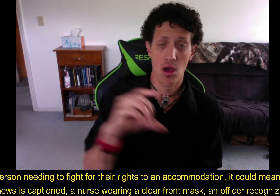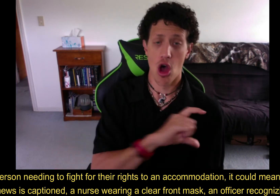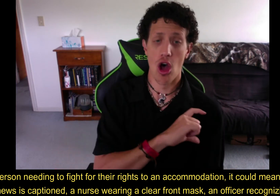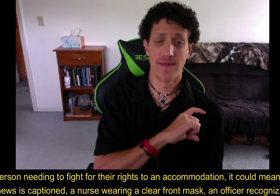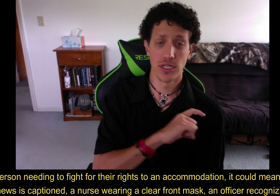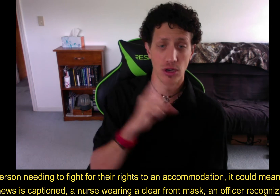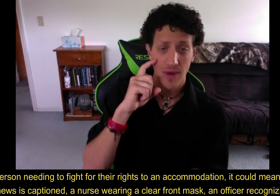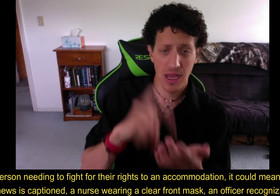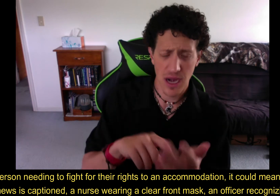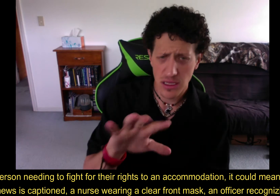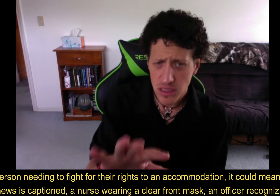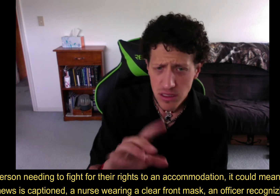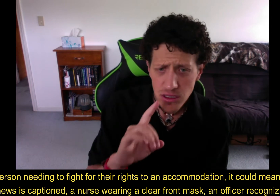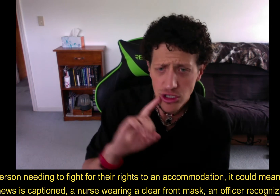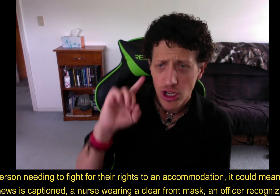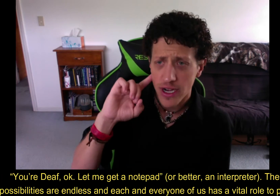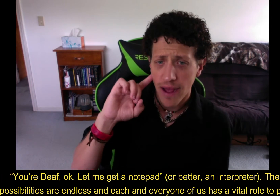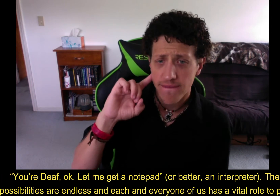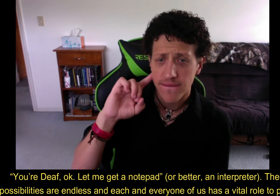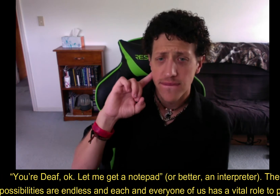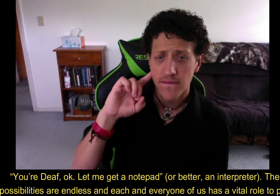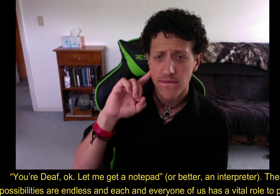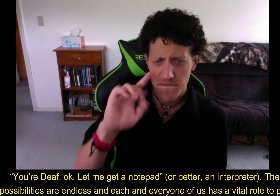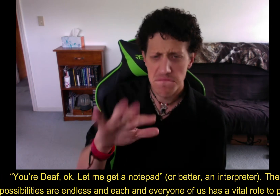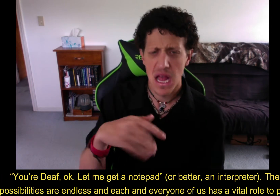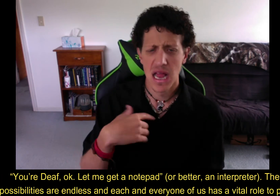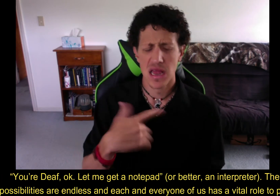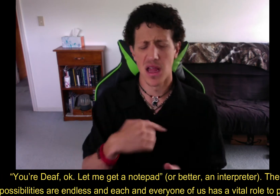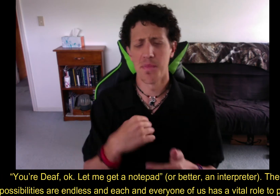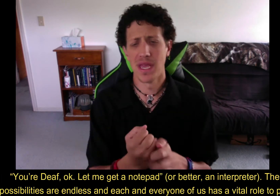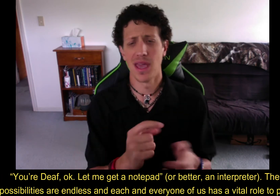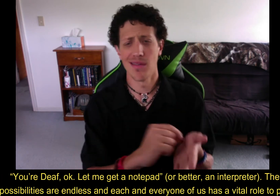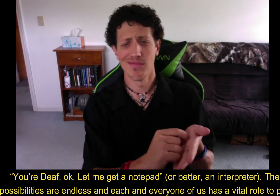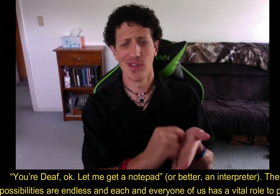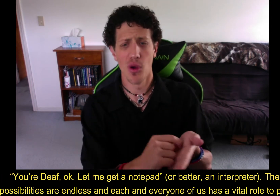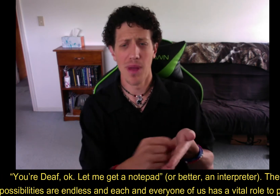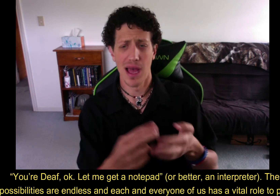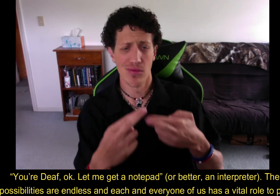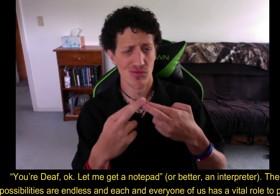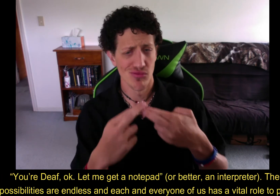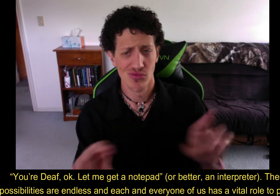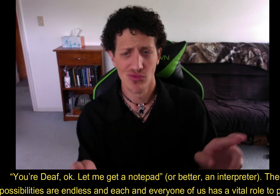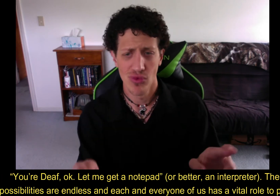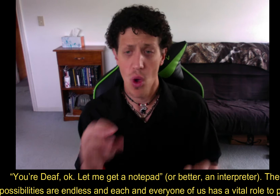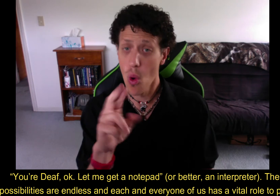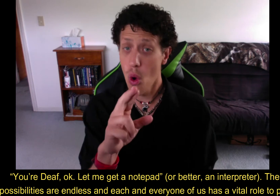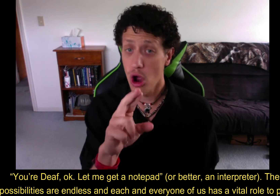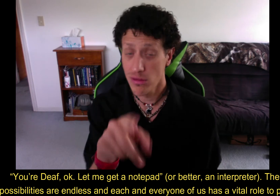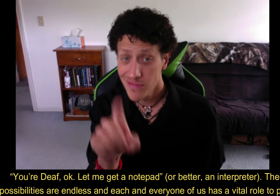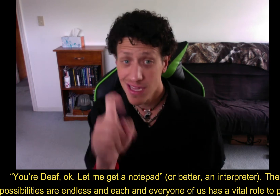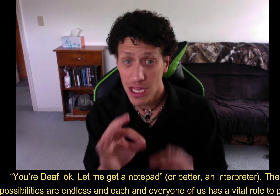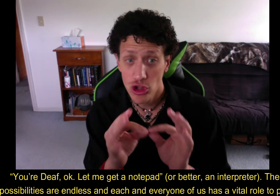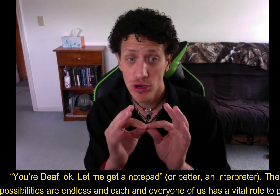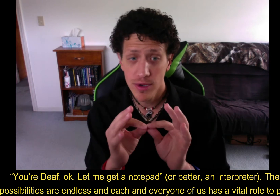officer recognizing your dot, let me get notepad, or the interpreter,